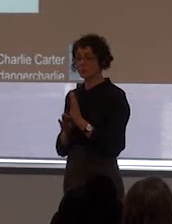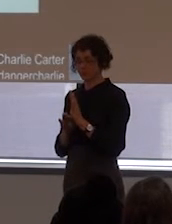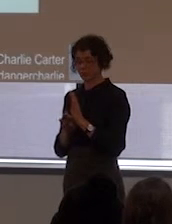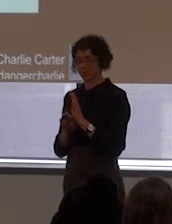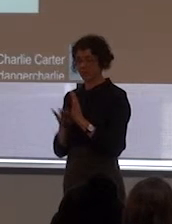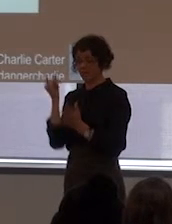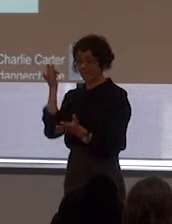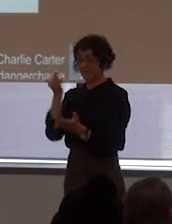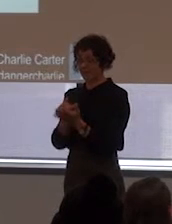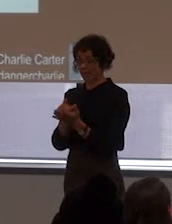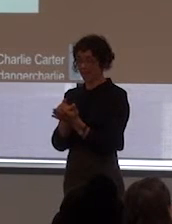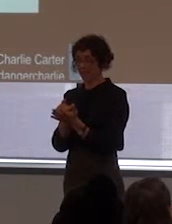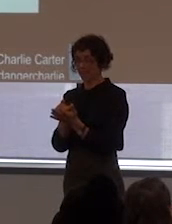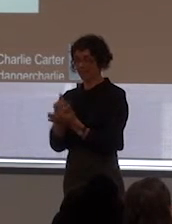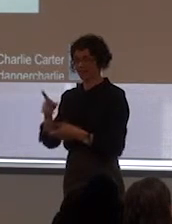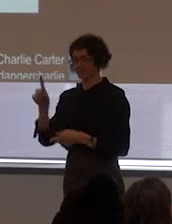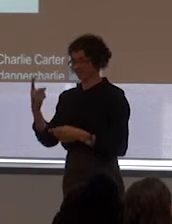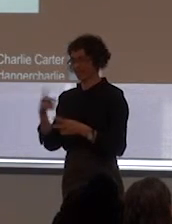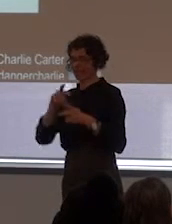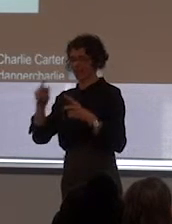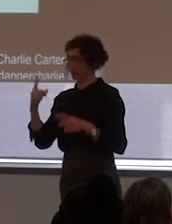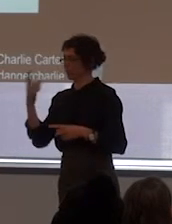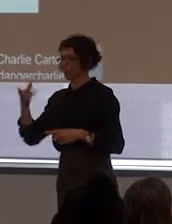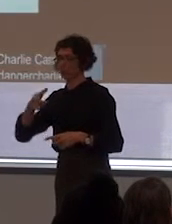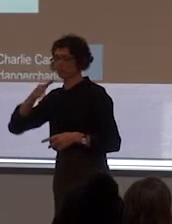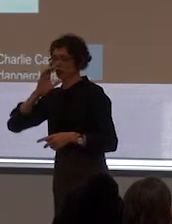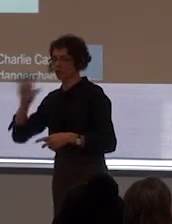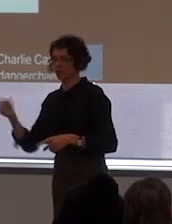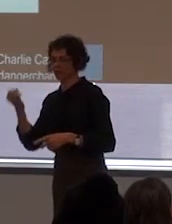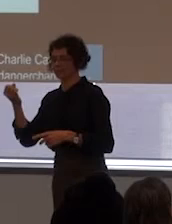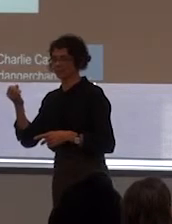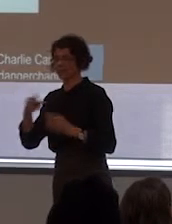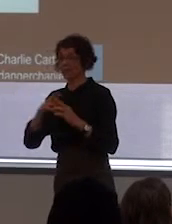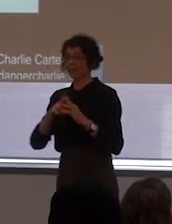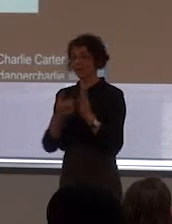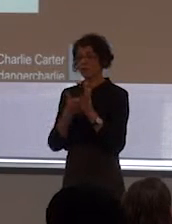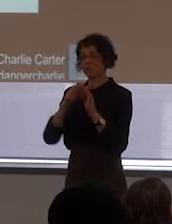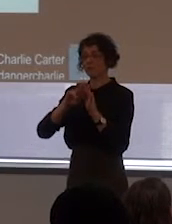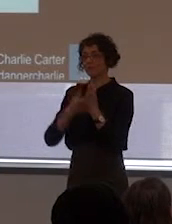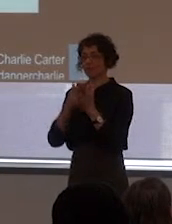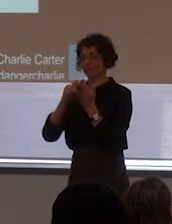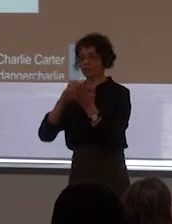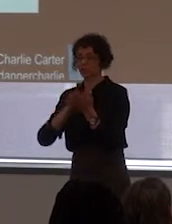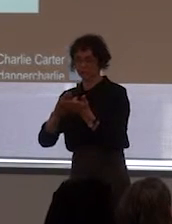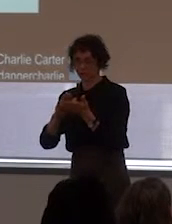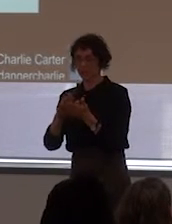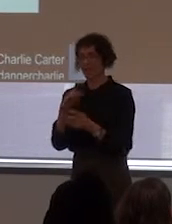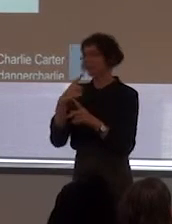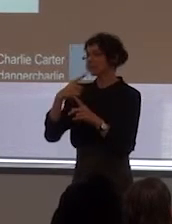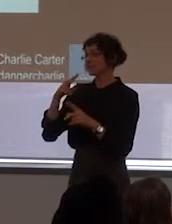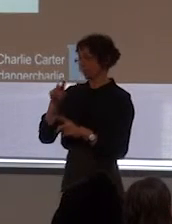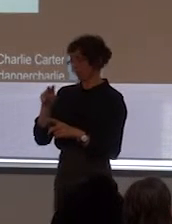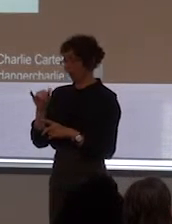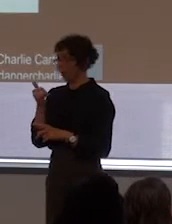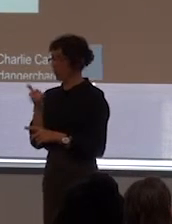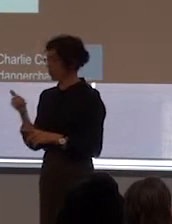if you fail a CAPTCHA, written CAPTCHA, it's a drink. If you have to refresh it, it's double or nothing. You can do it up to 3 times. I don't think we